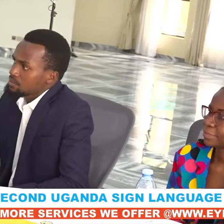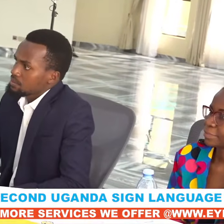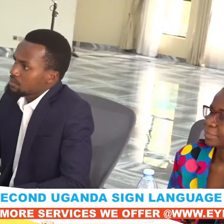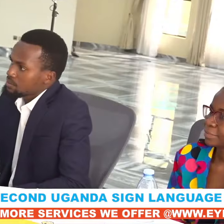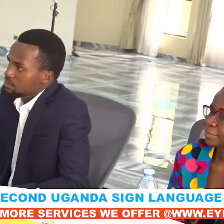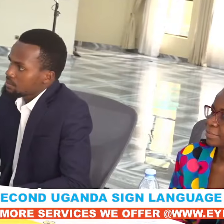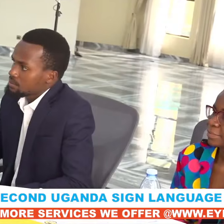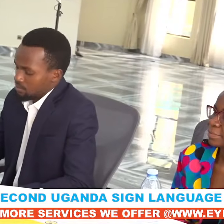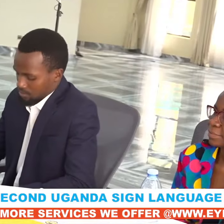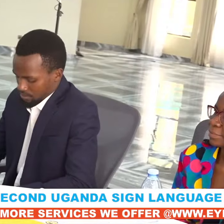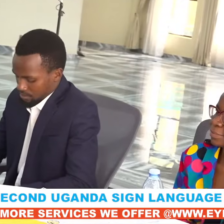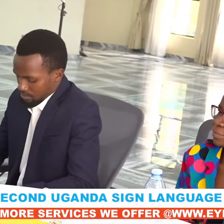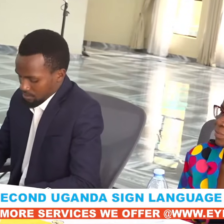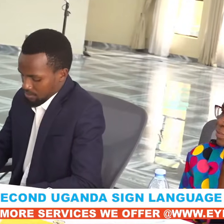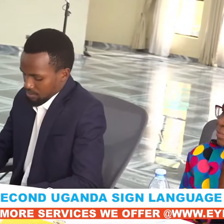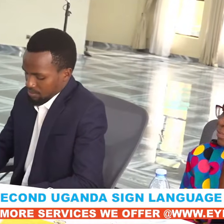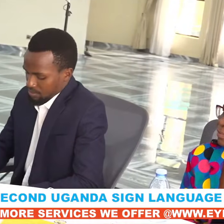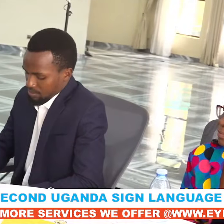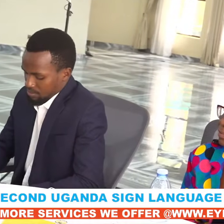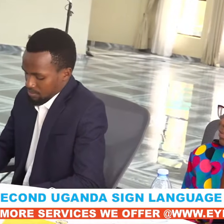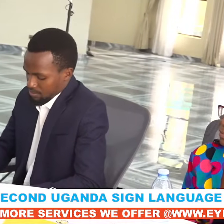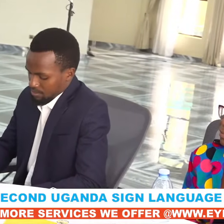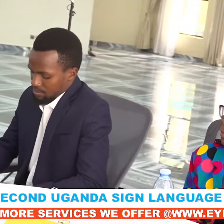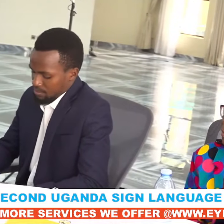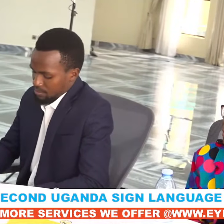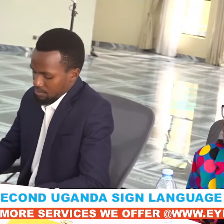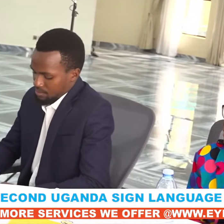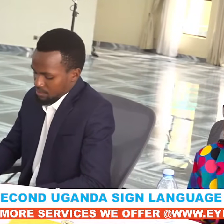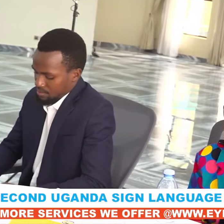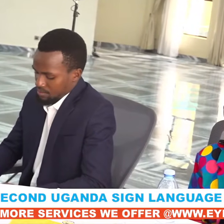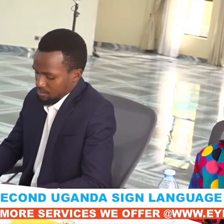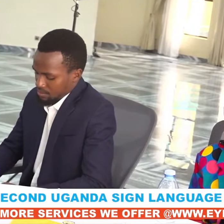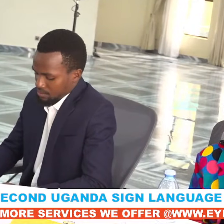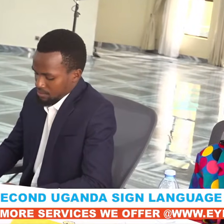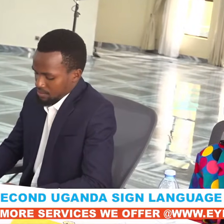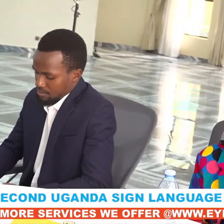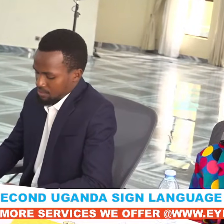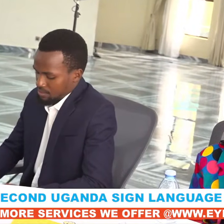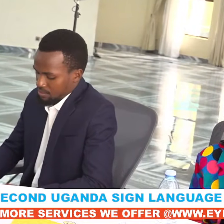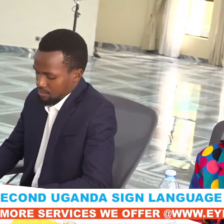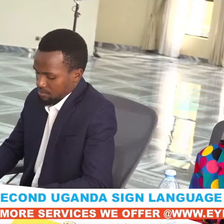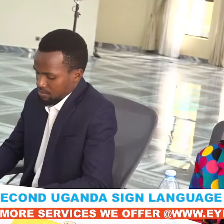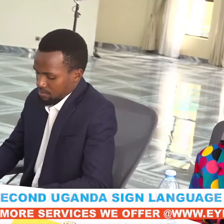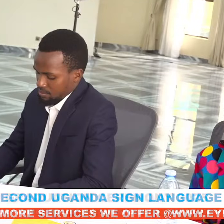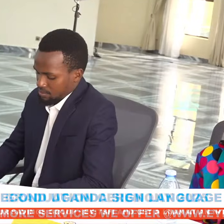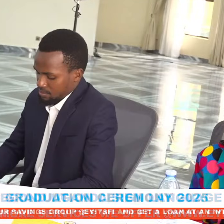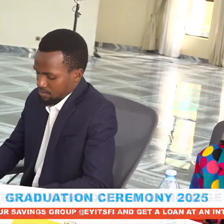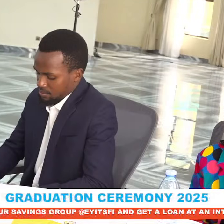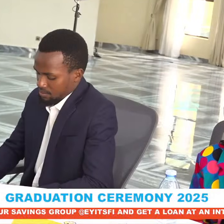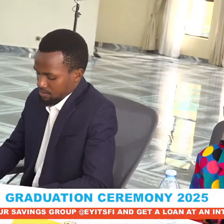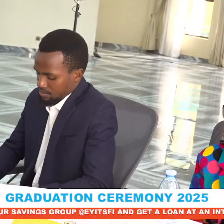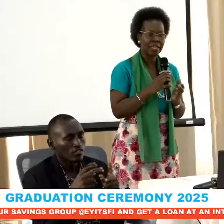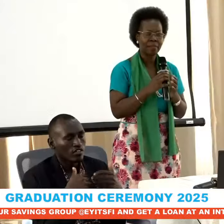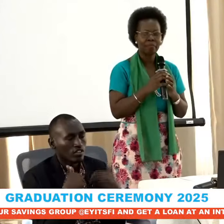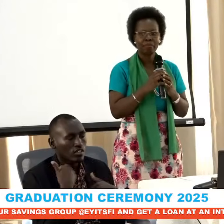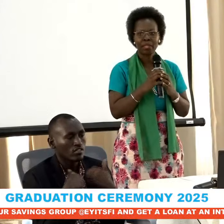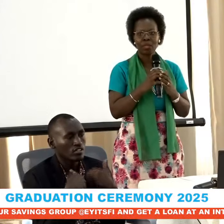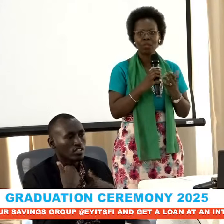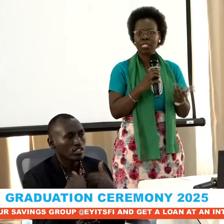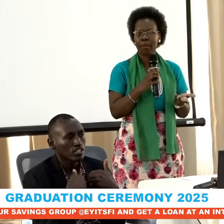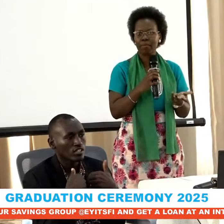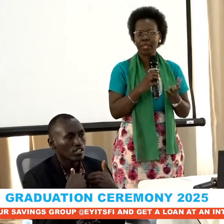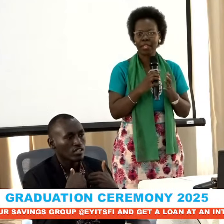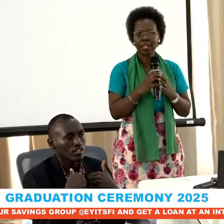here. And I'm very glad that I was also invited to take part in this. Very interesting,